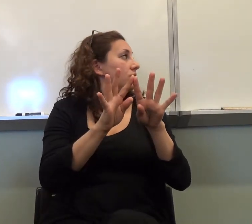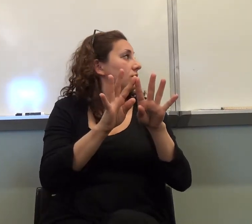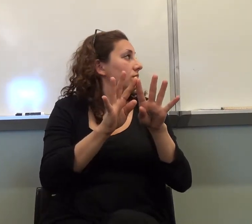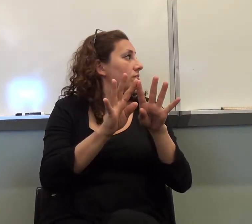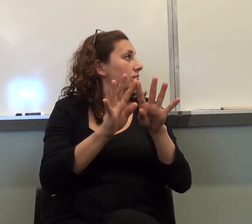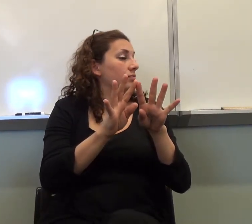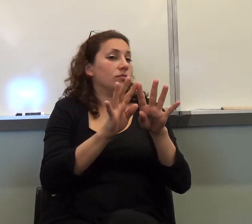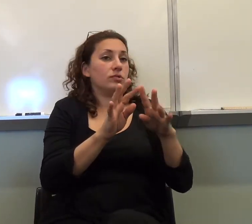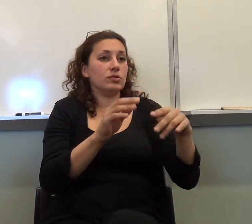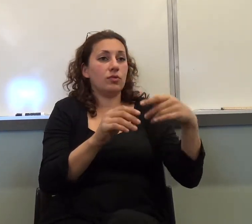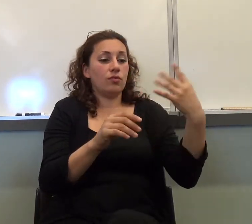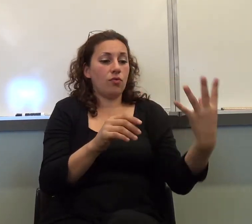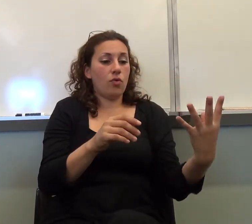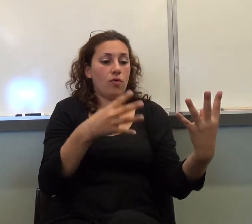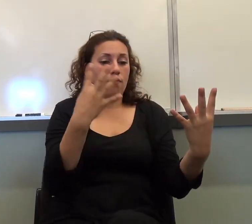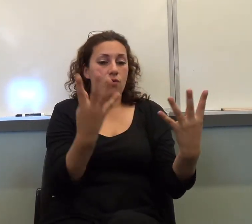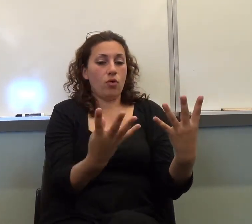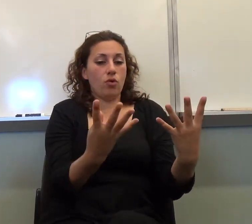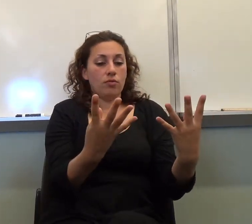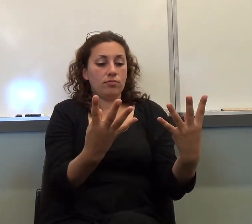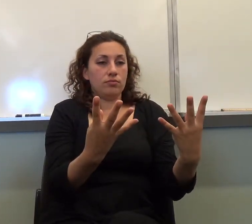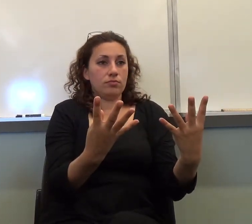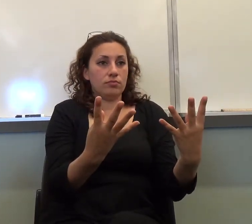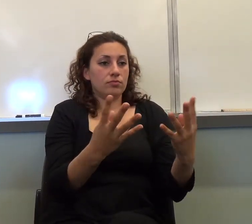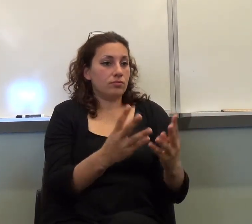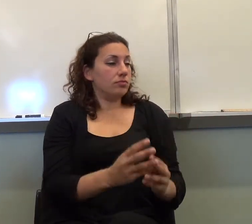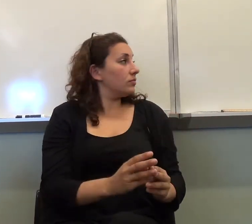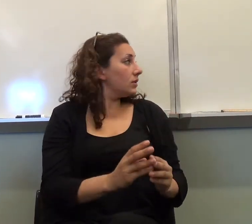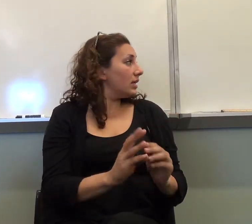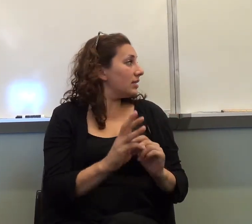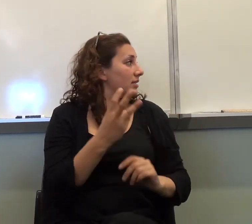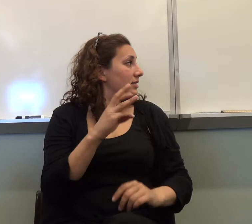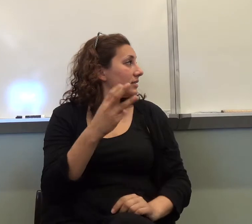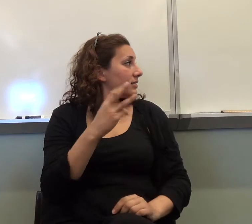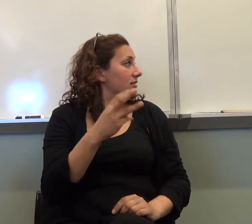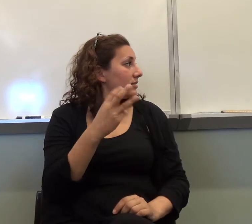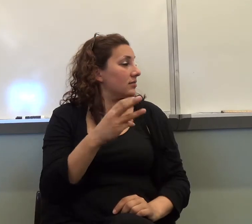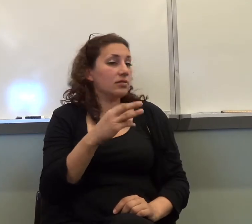two multiplied together are positive. So this whole thing's positive, and it's 16.